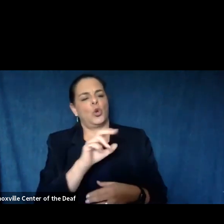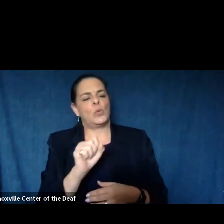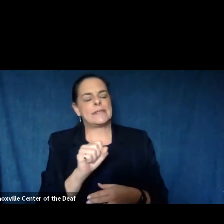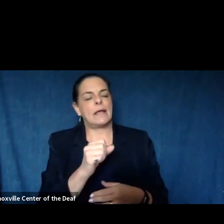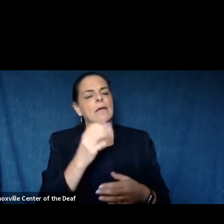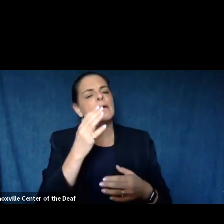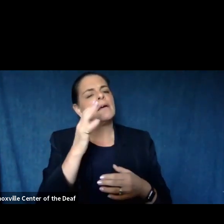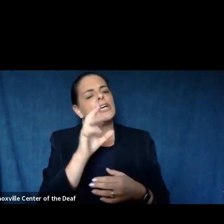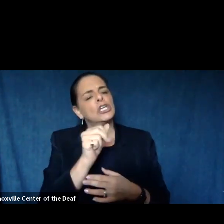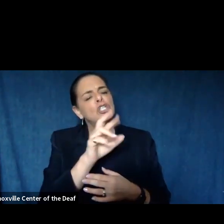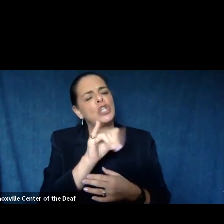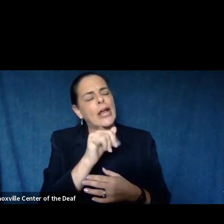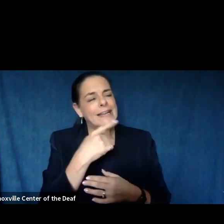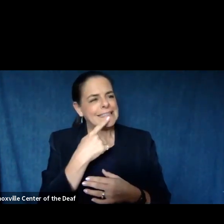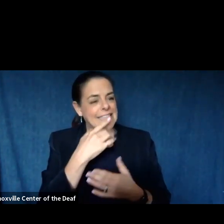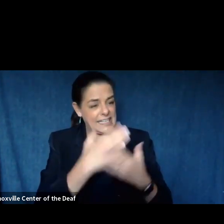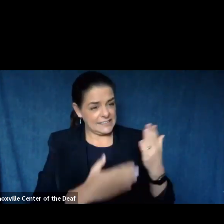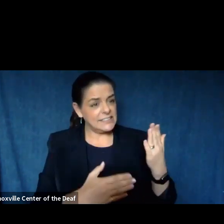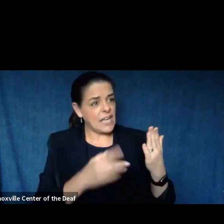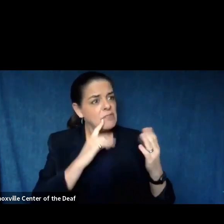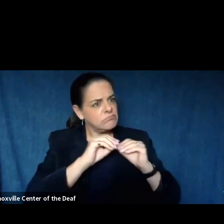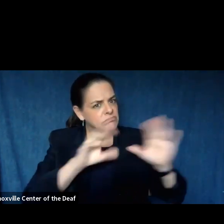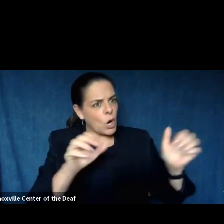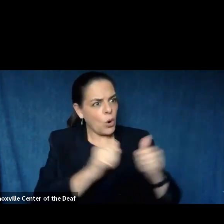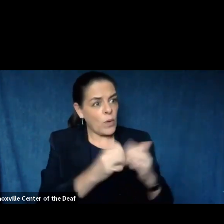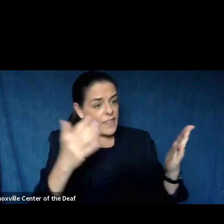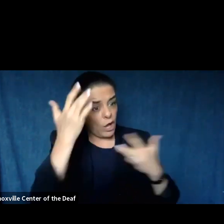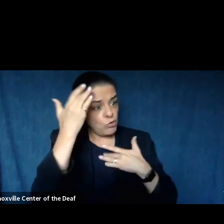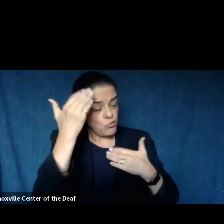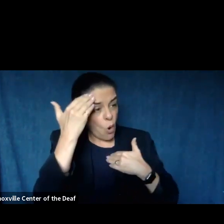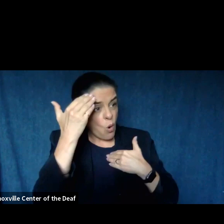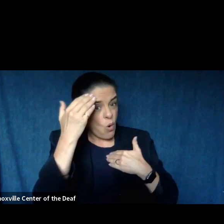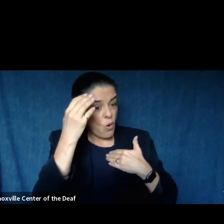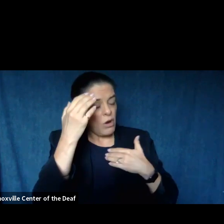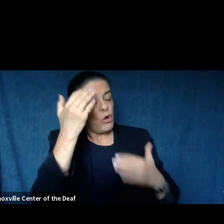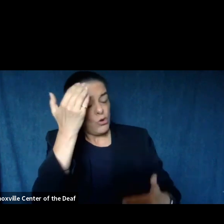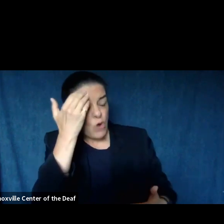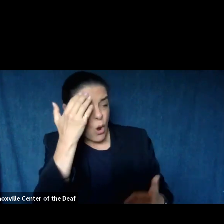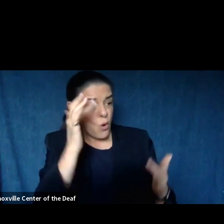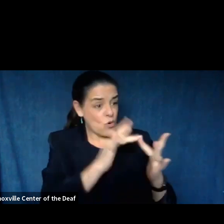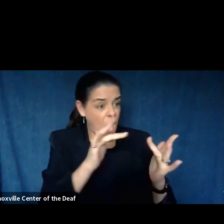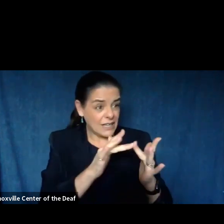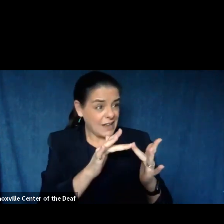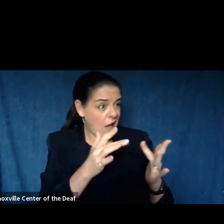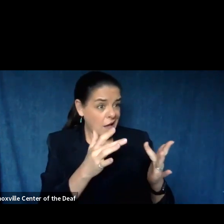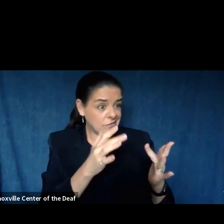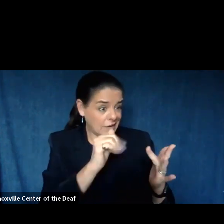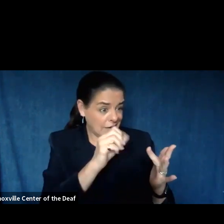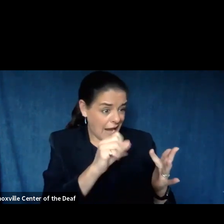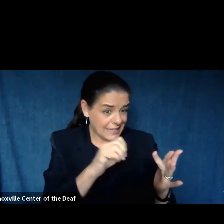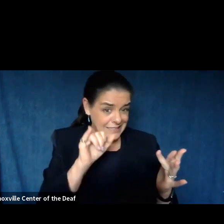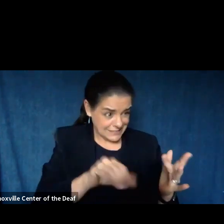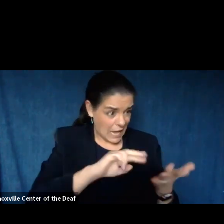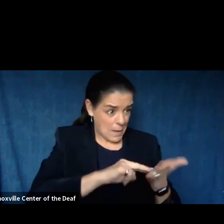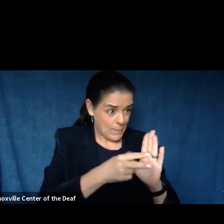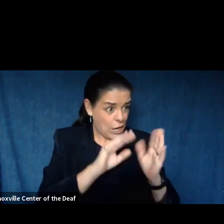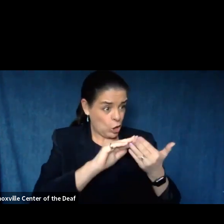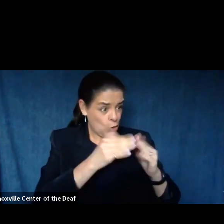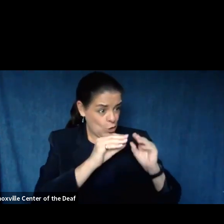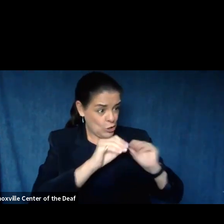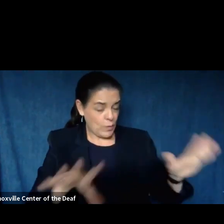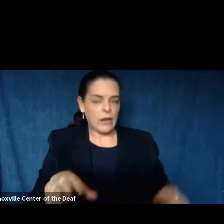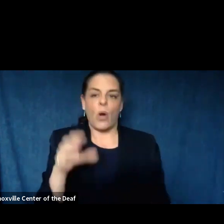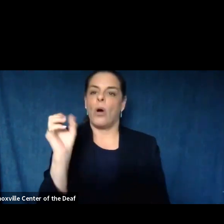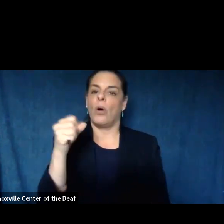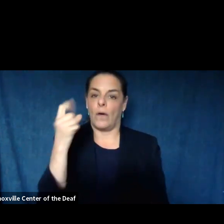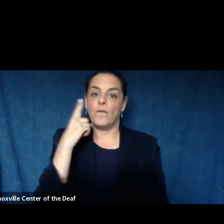known contact with an active case. Is this community spread? Yes, that's absolutely community spread. We definitely have community spread